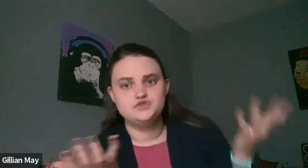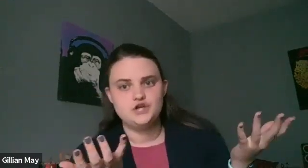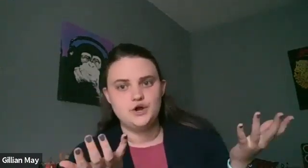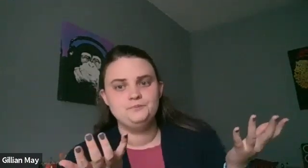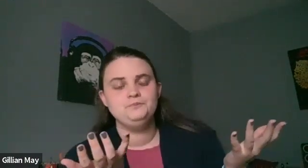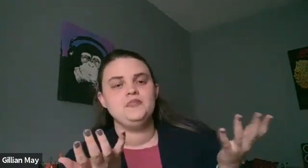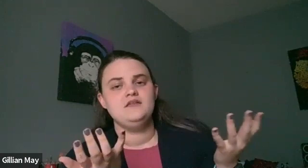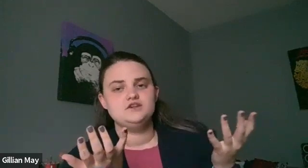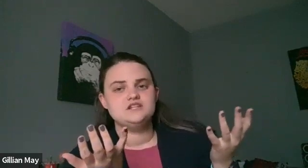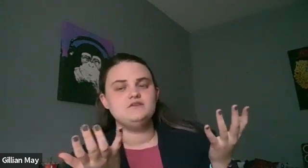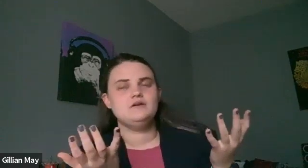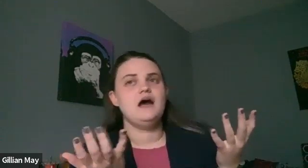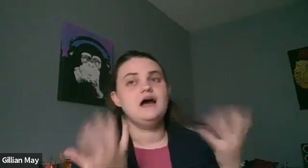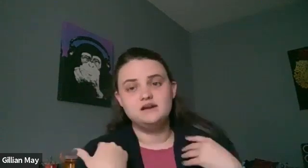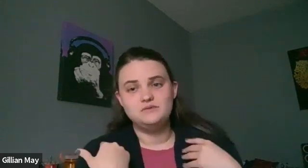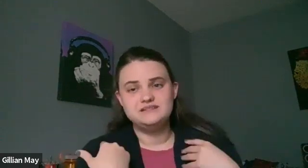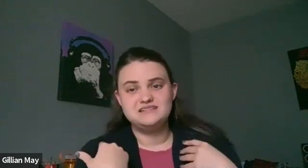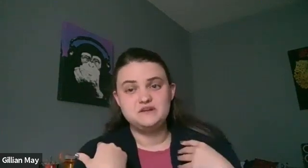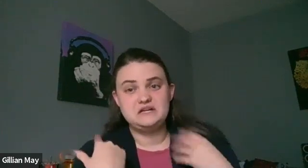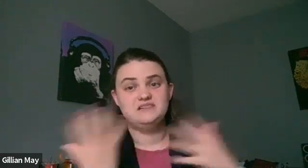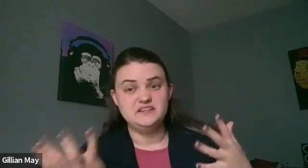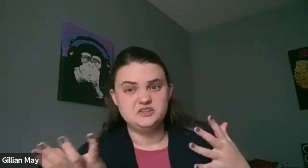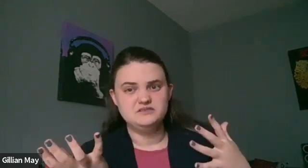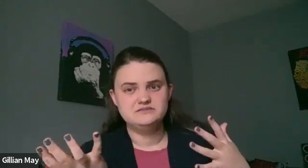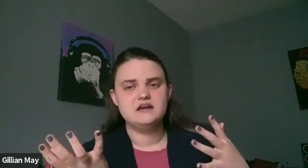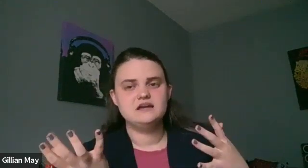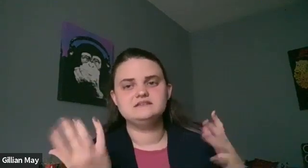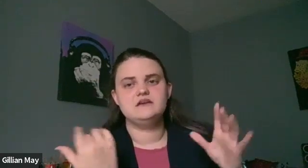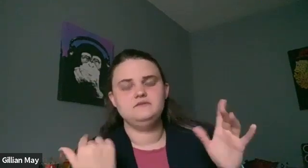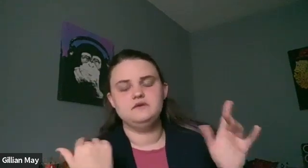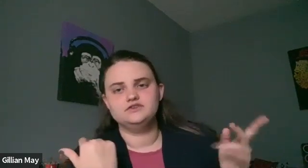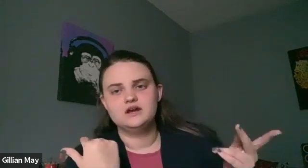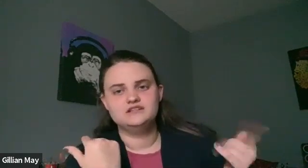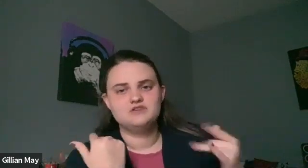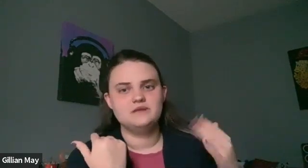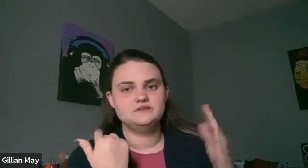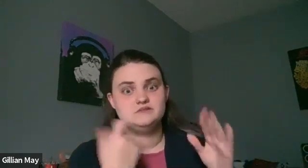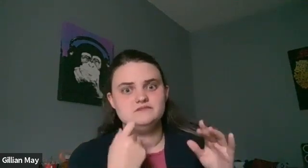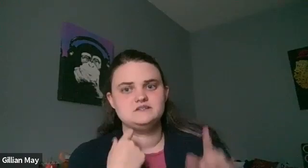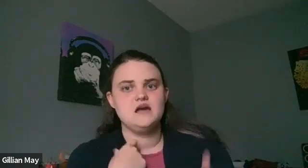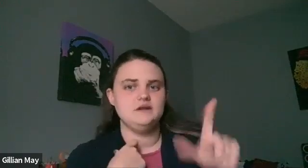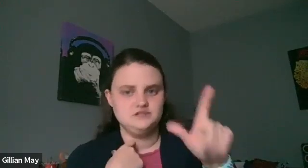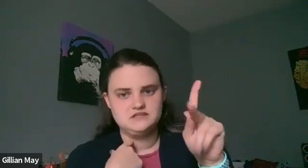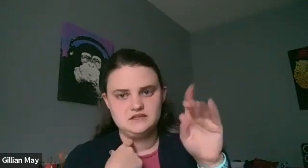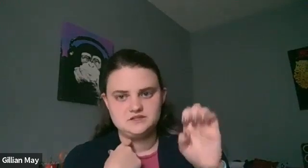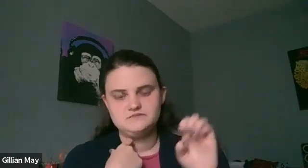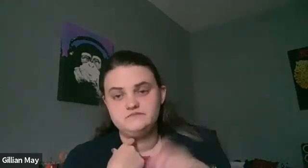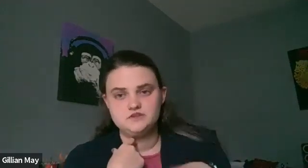So I've not always seen very clear signs. If you're trying to describe a specific type, I do see just finger spelling,